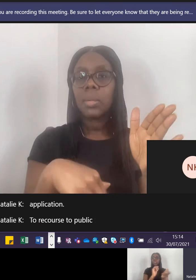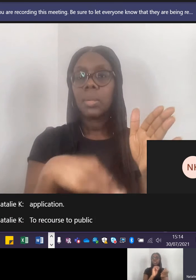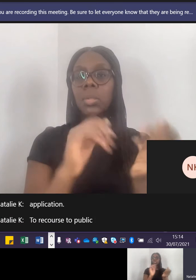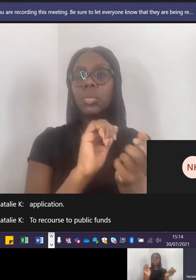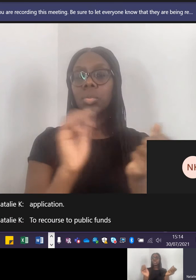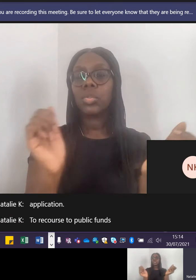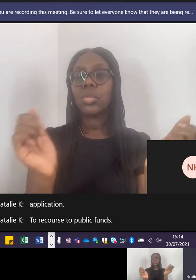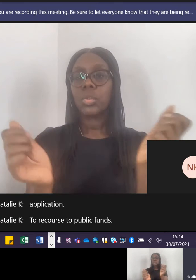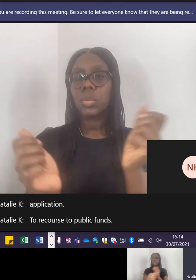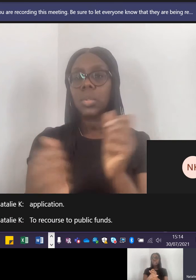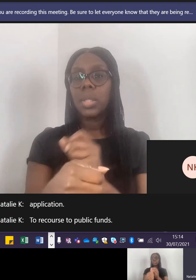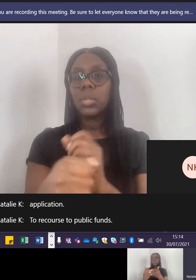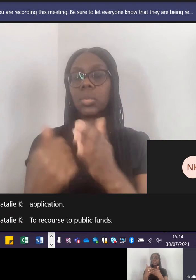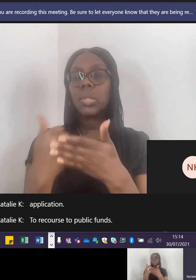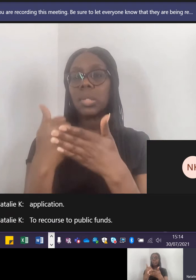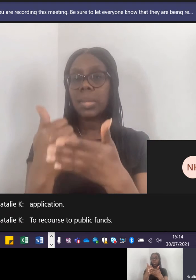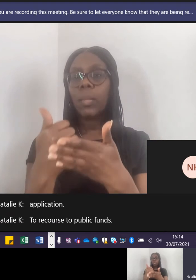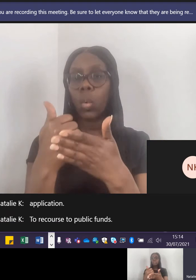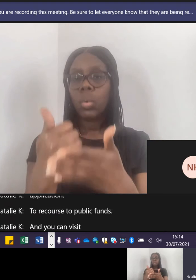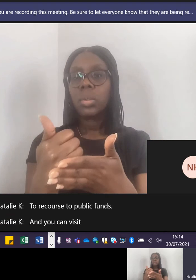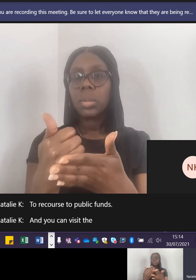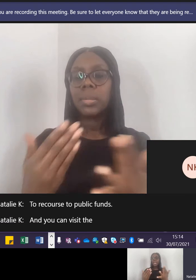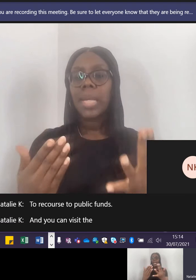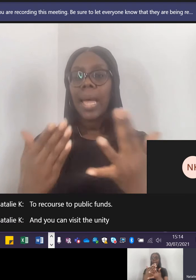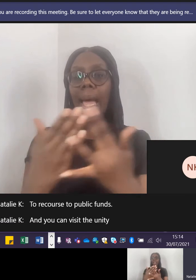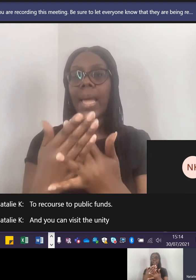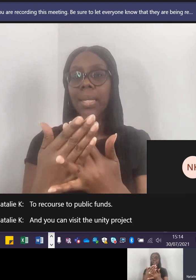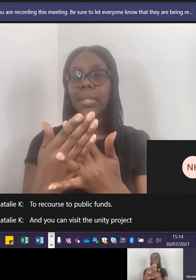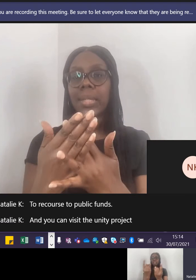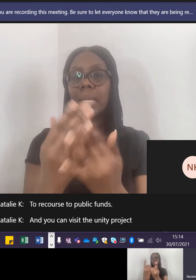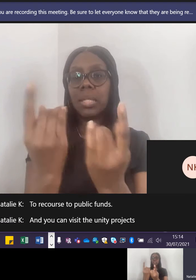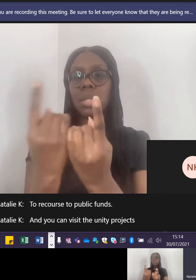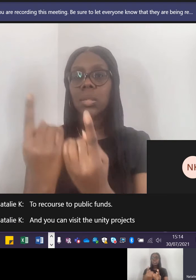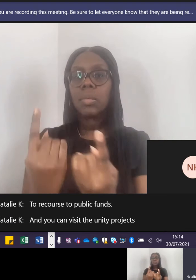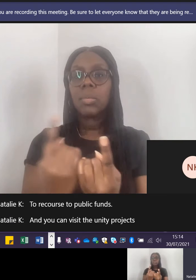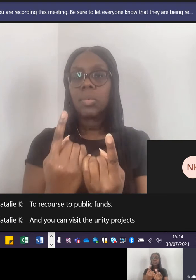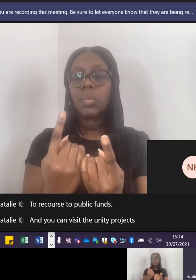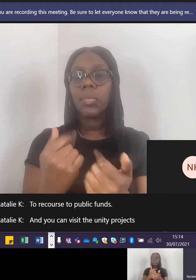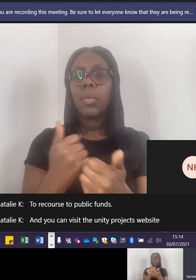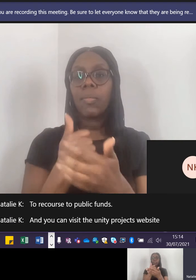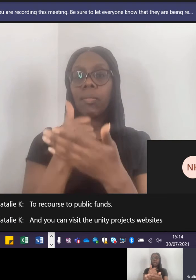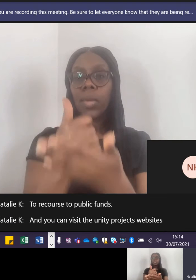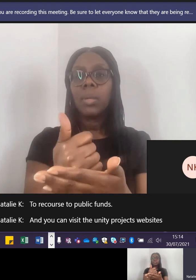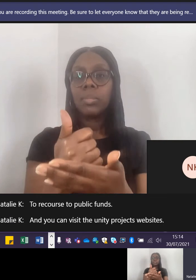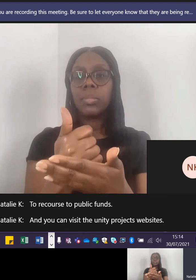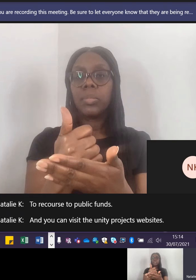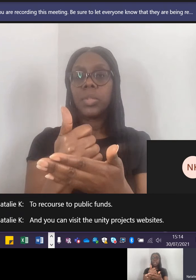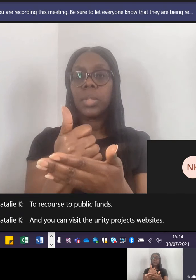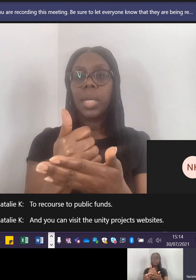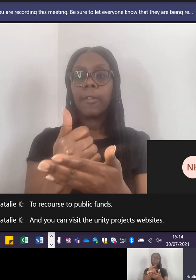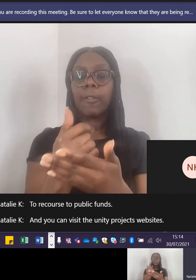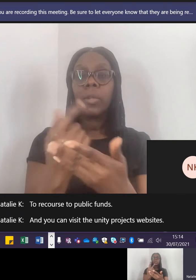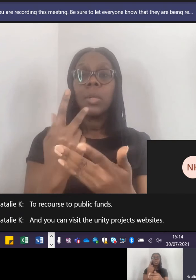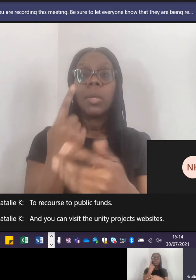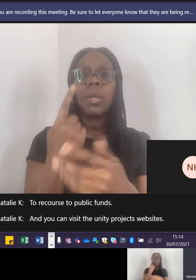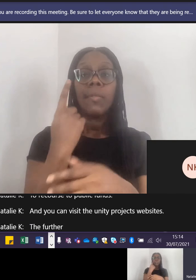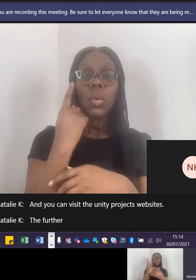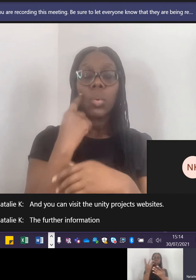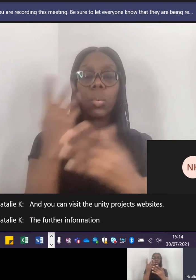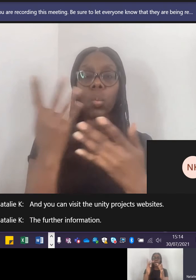funds. And you can visit the Unity Project website for further